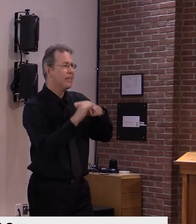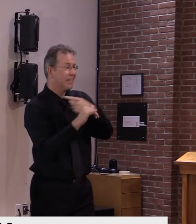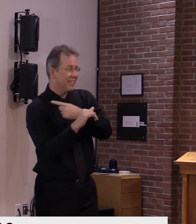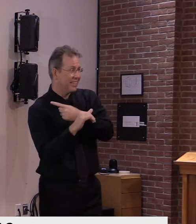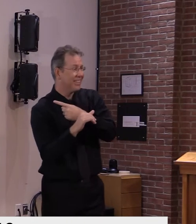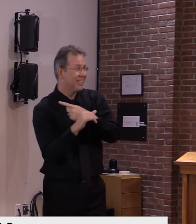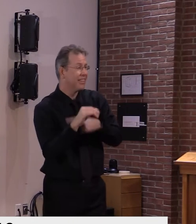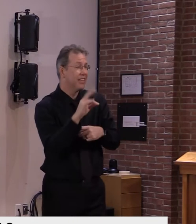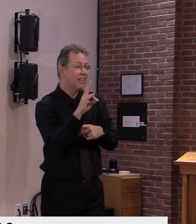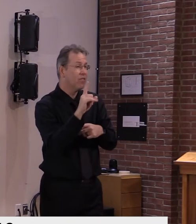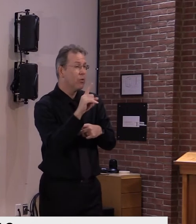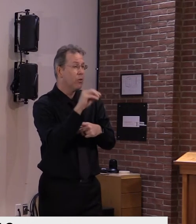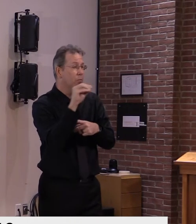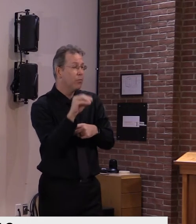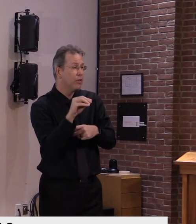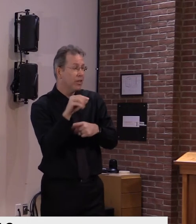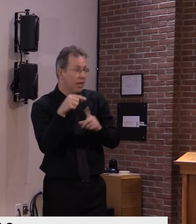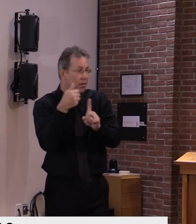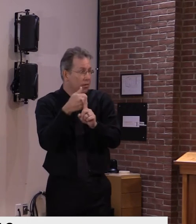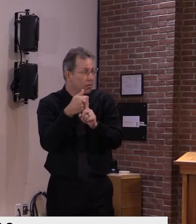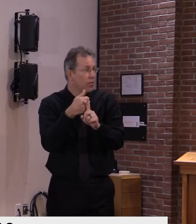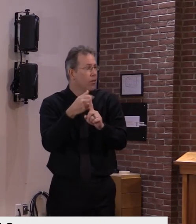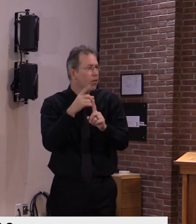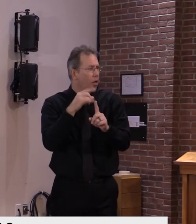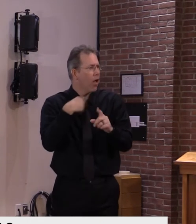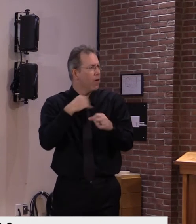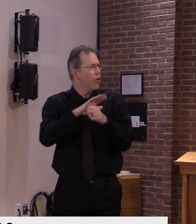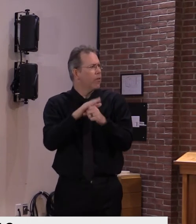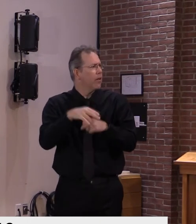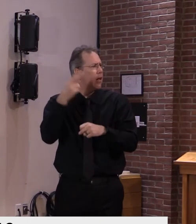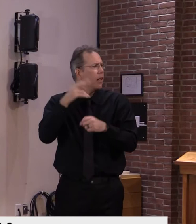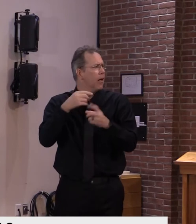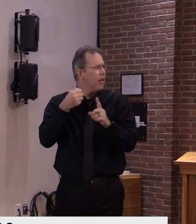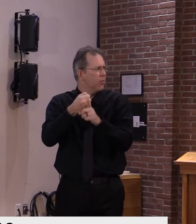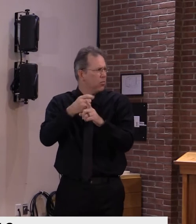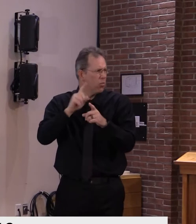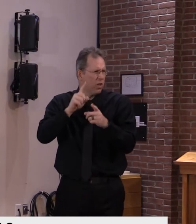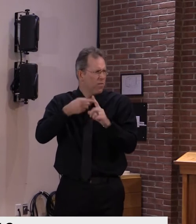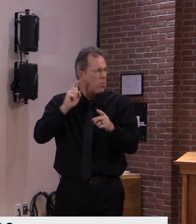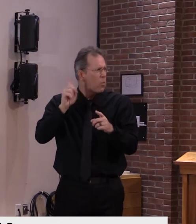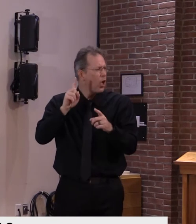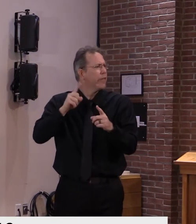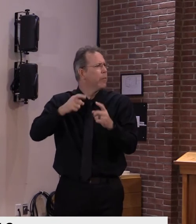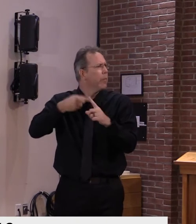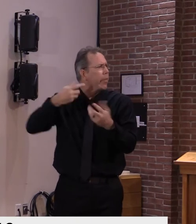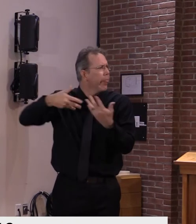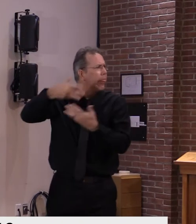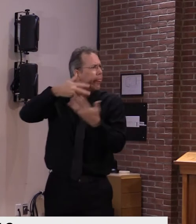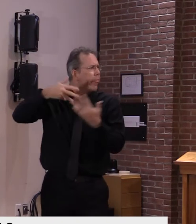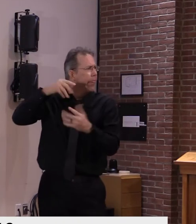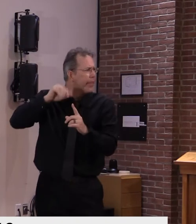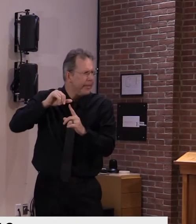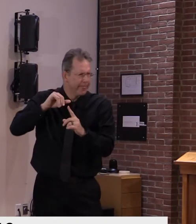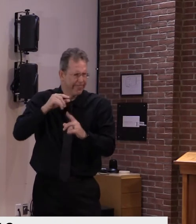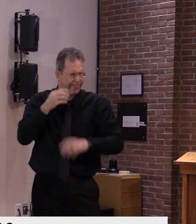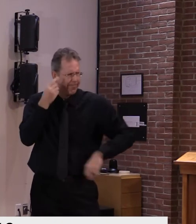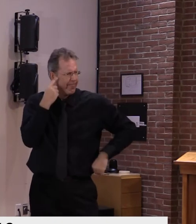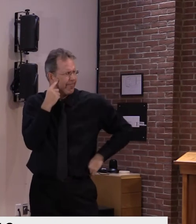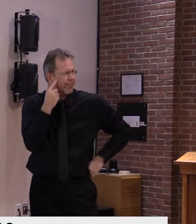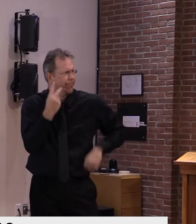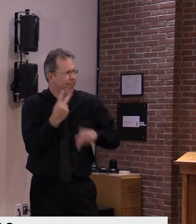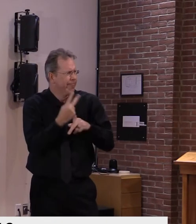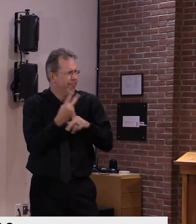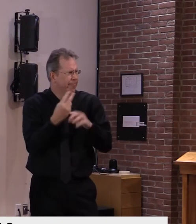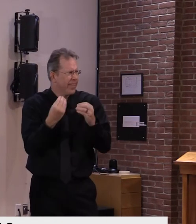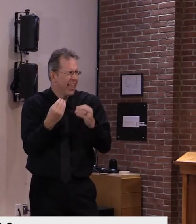all the positive cases were coming from social gatherings, we determined that we needed to limit the number of social